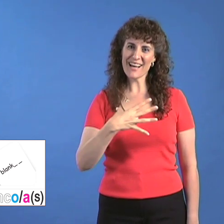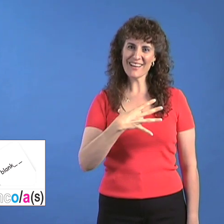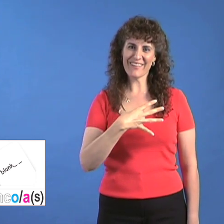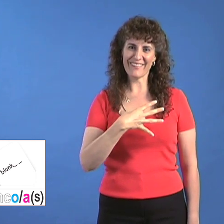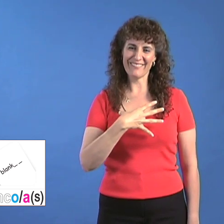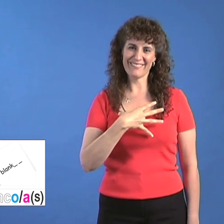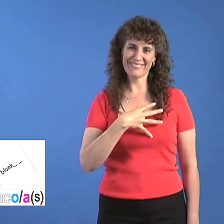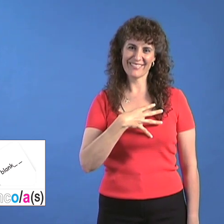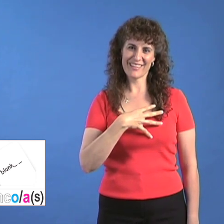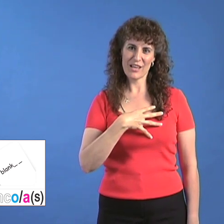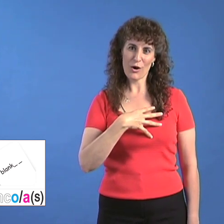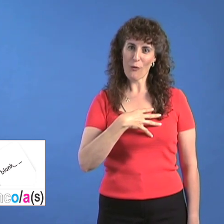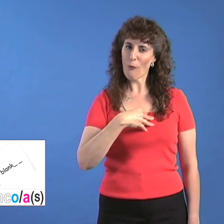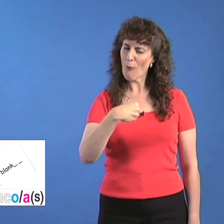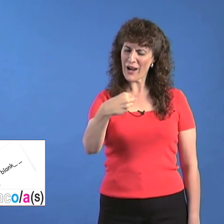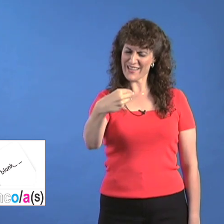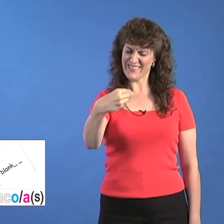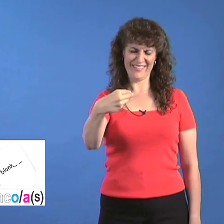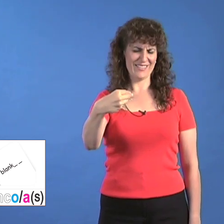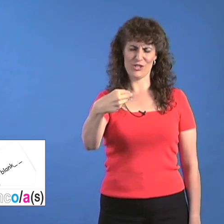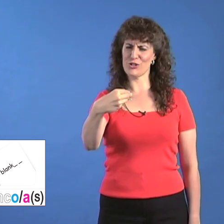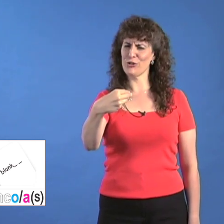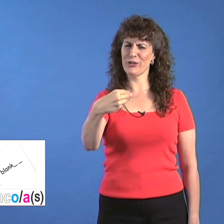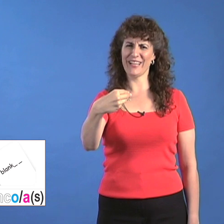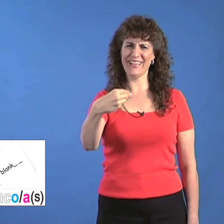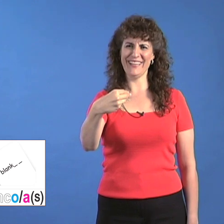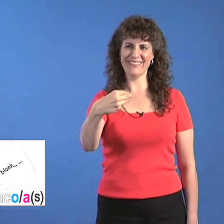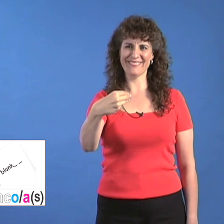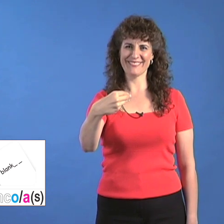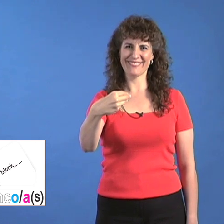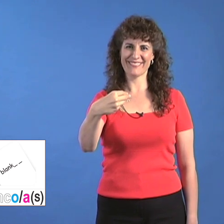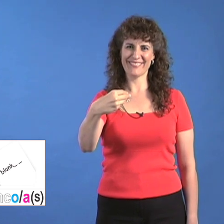Blanco, white, so clean.